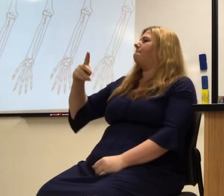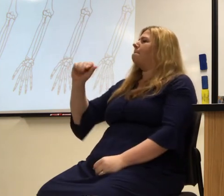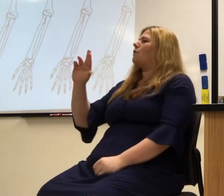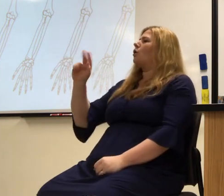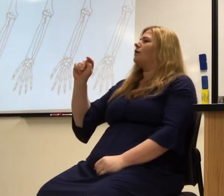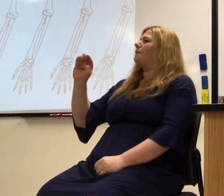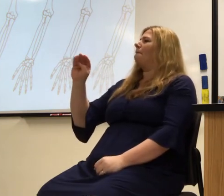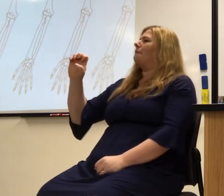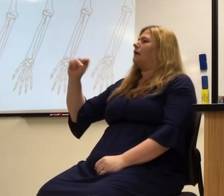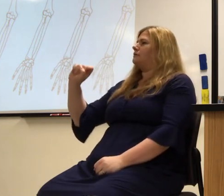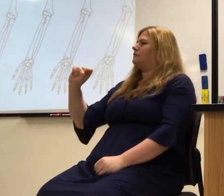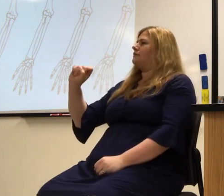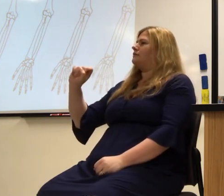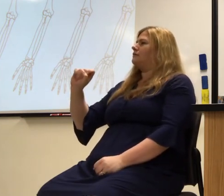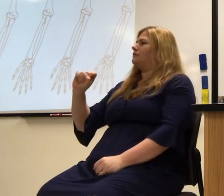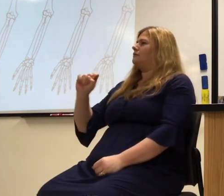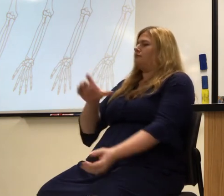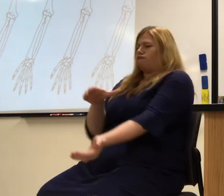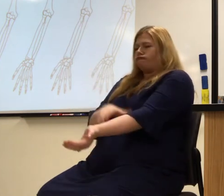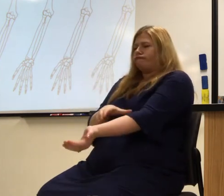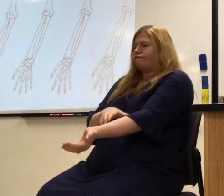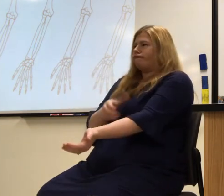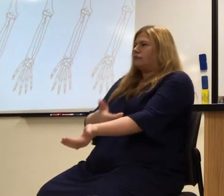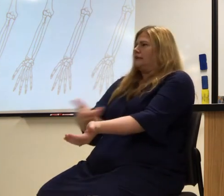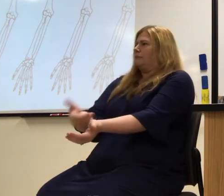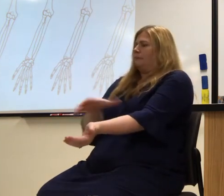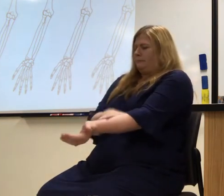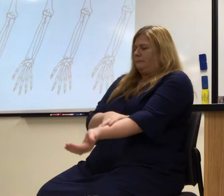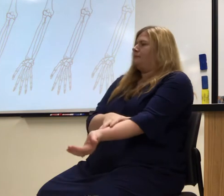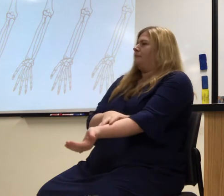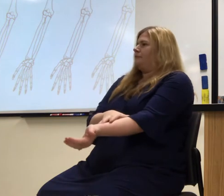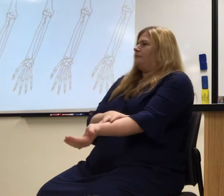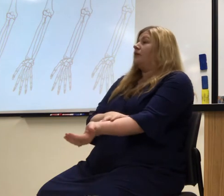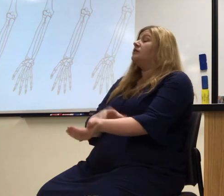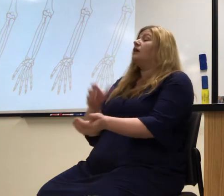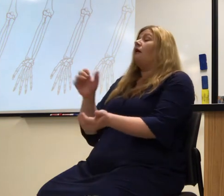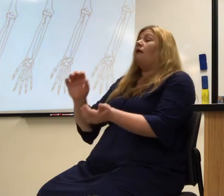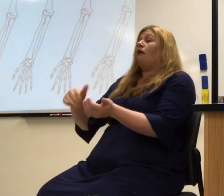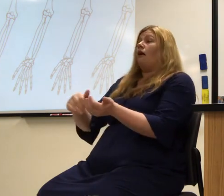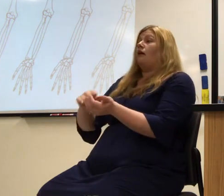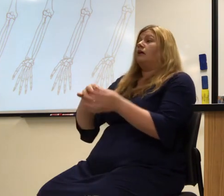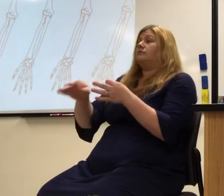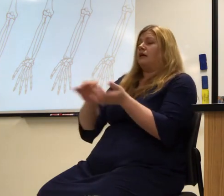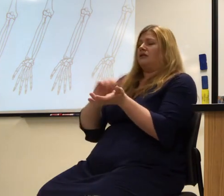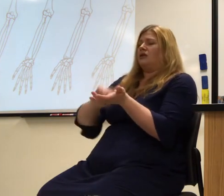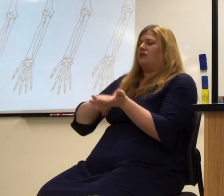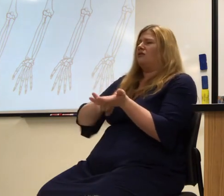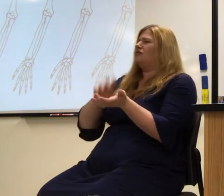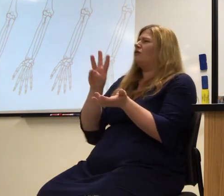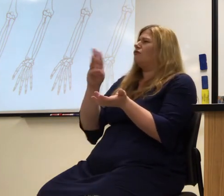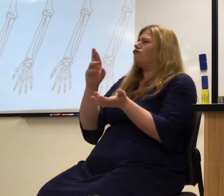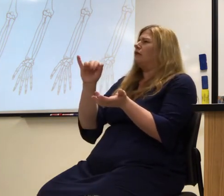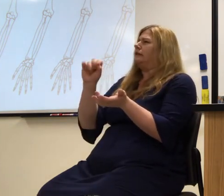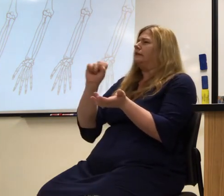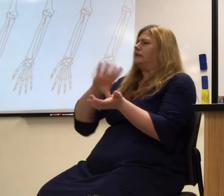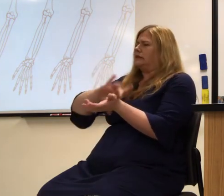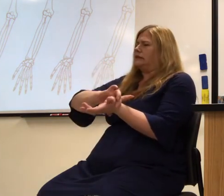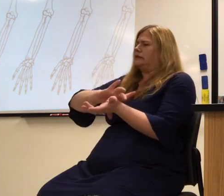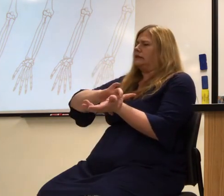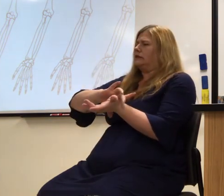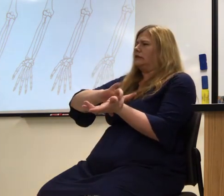joints and wrist joints, I didn't mention them yet, so I need to go back and do that. I'll use the app to.